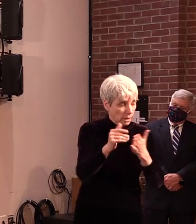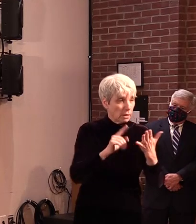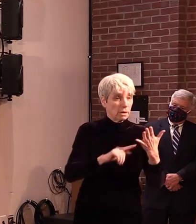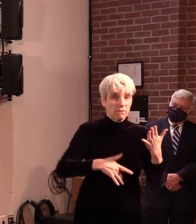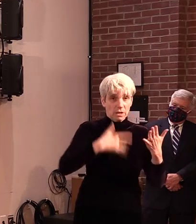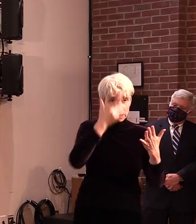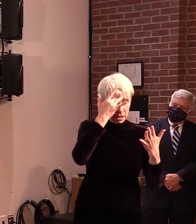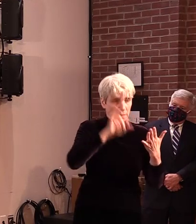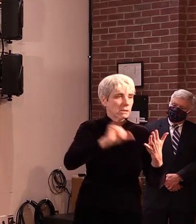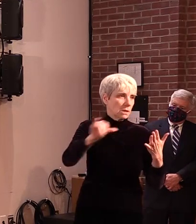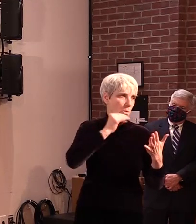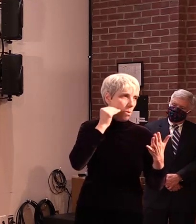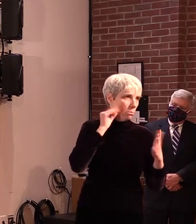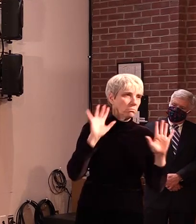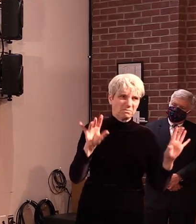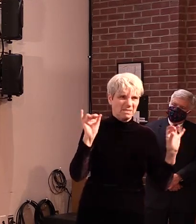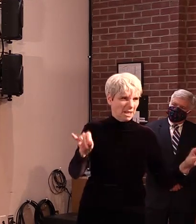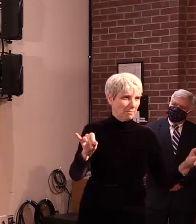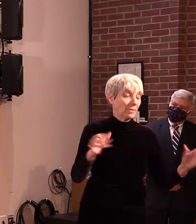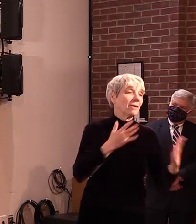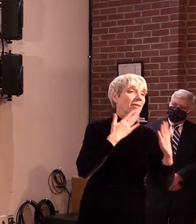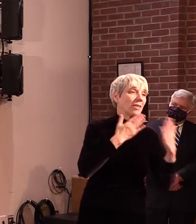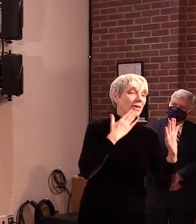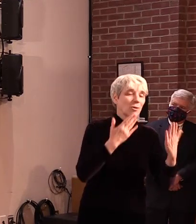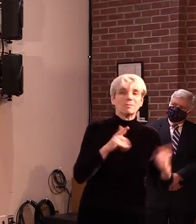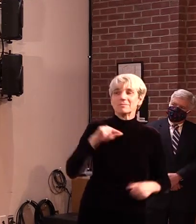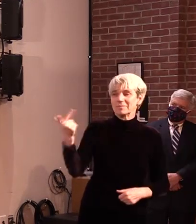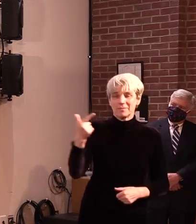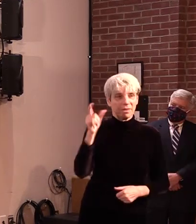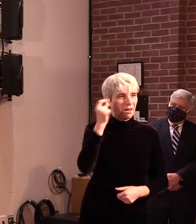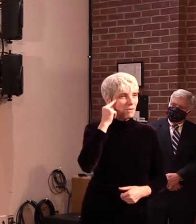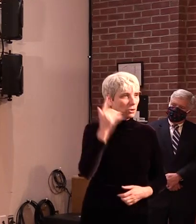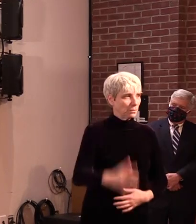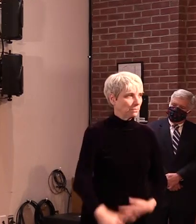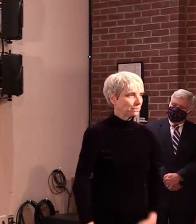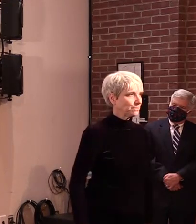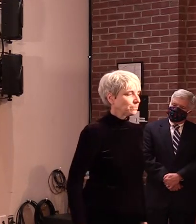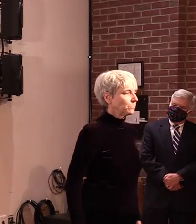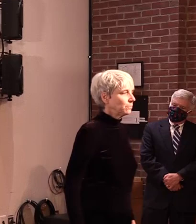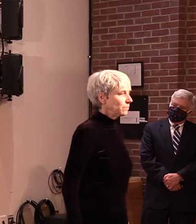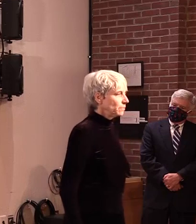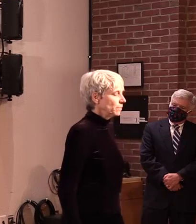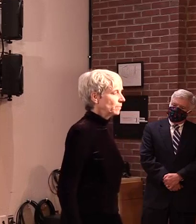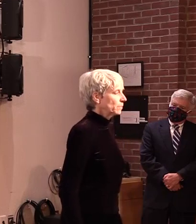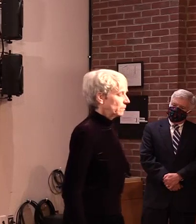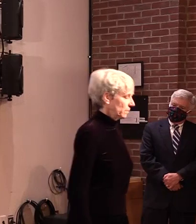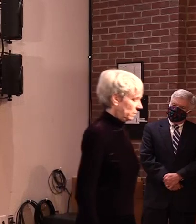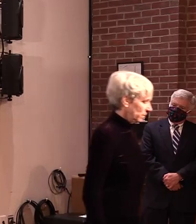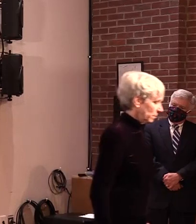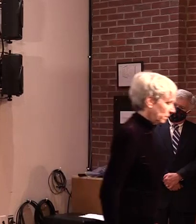you're sick. Thank you, and we'll return this back to the governor.